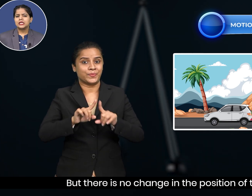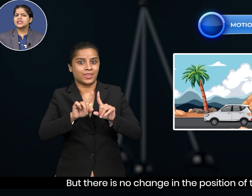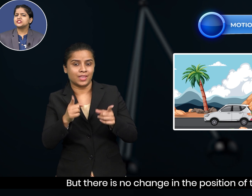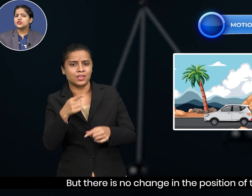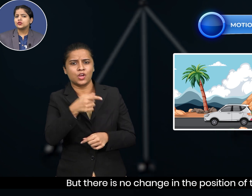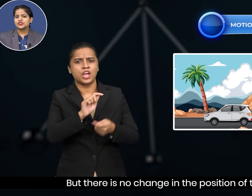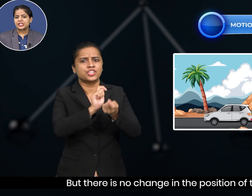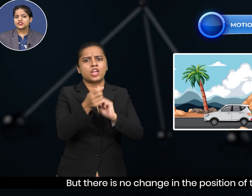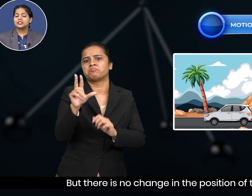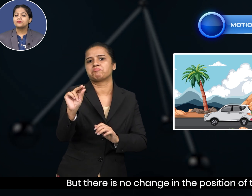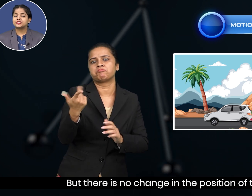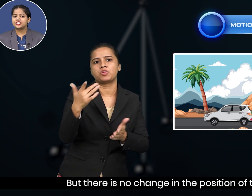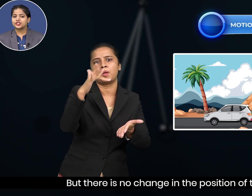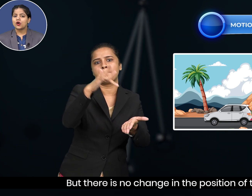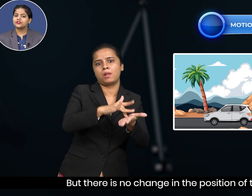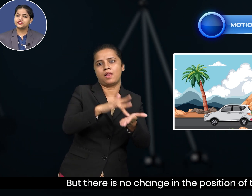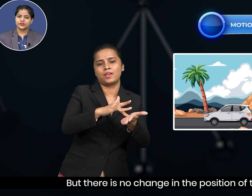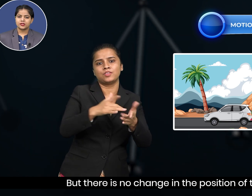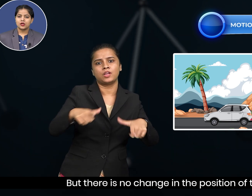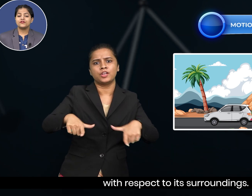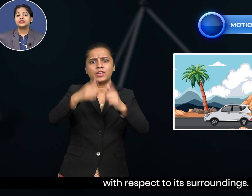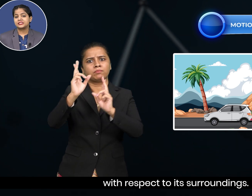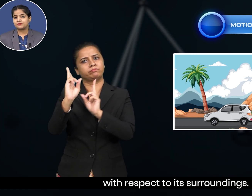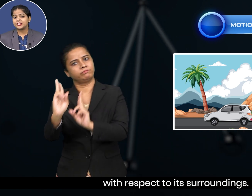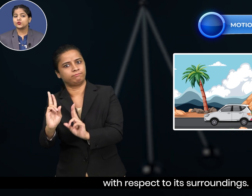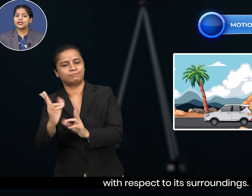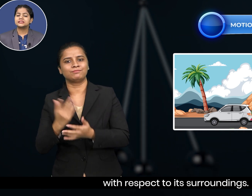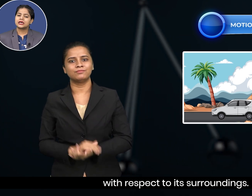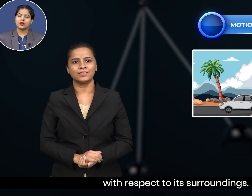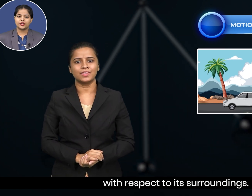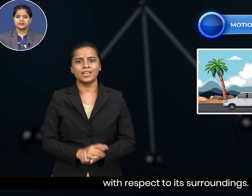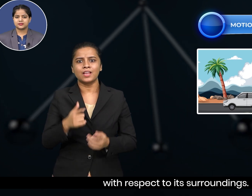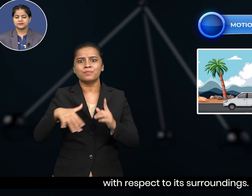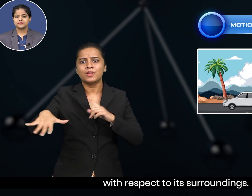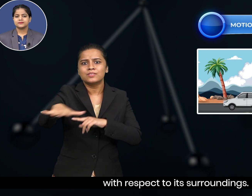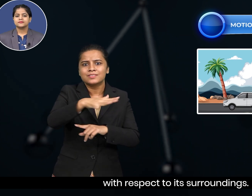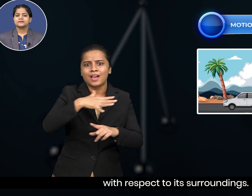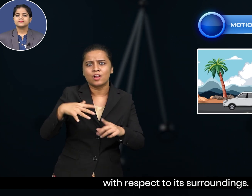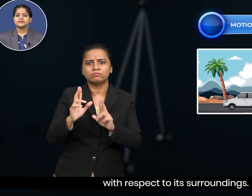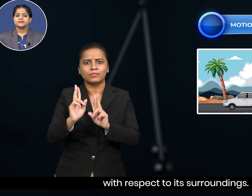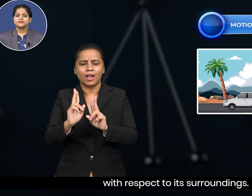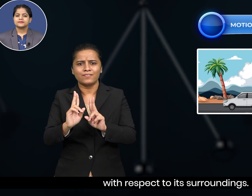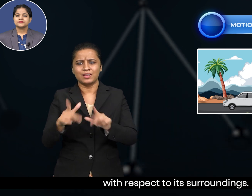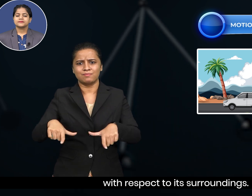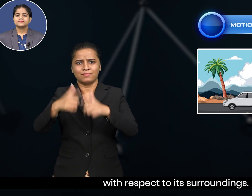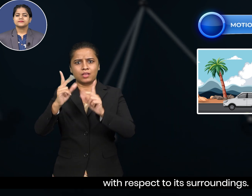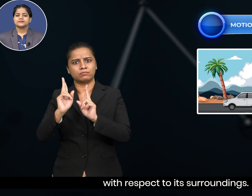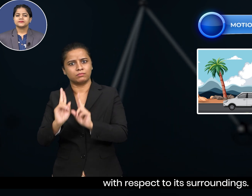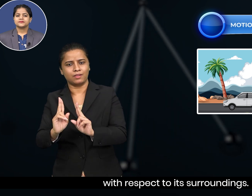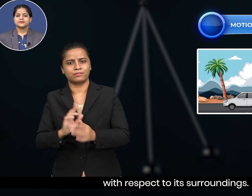But there is no change in the position of the tree with respect to its surroundings.